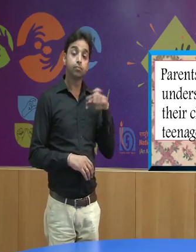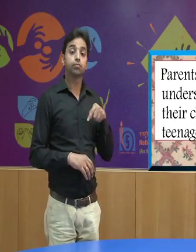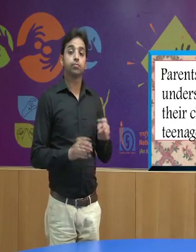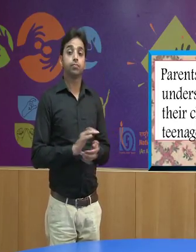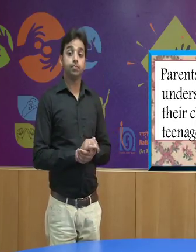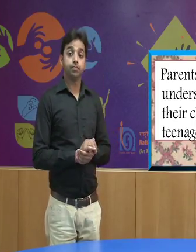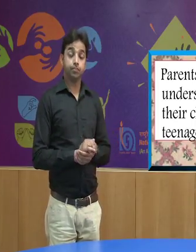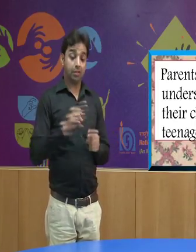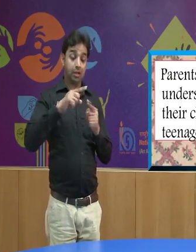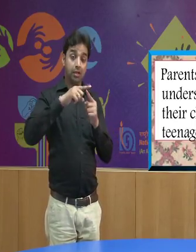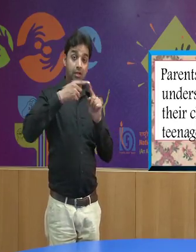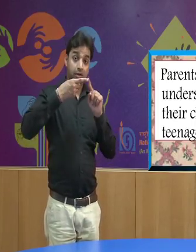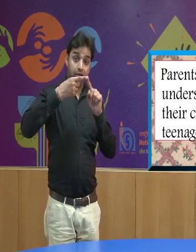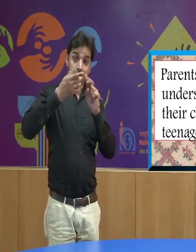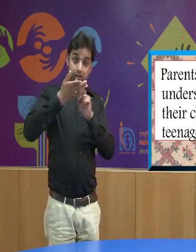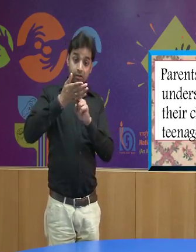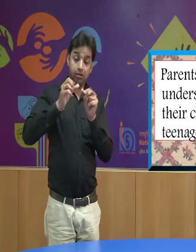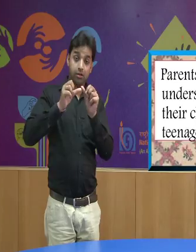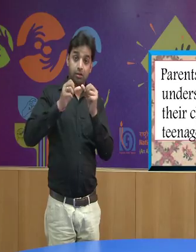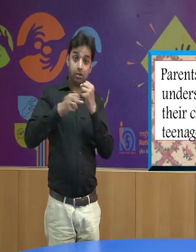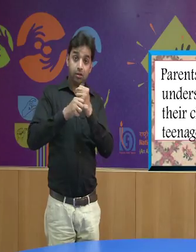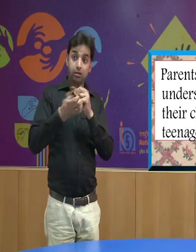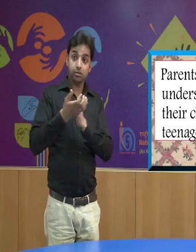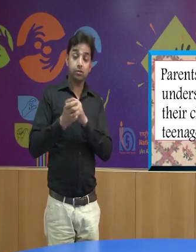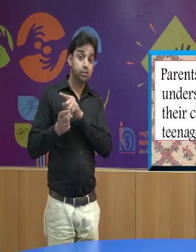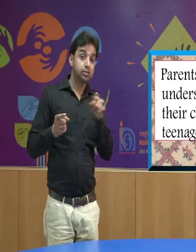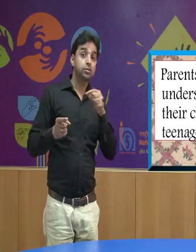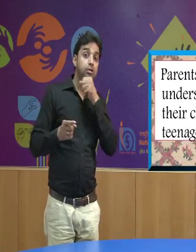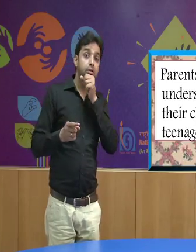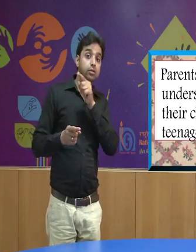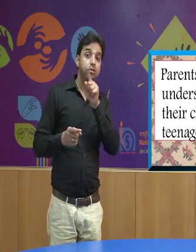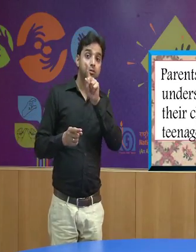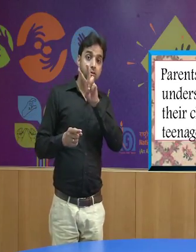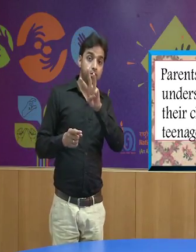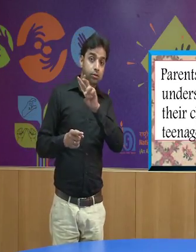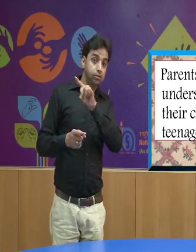Teenager is the age group of 13 to 19 years.